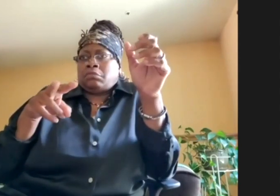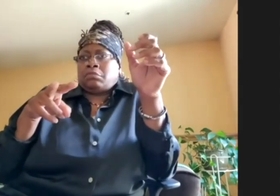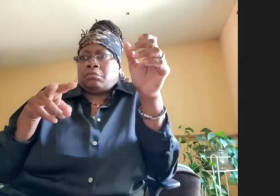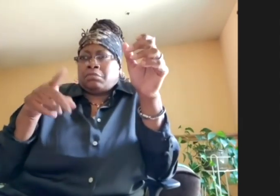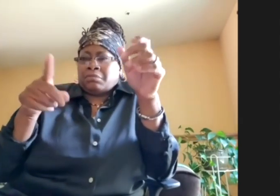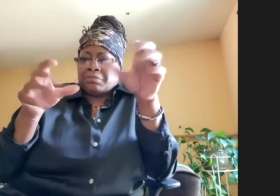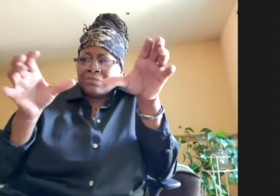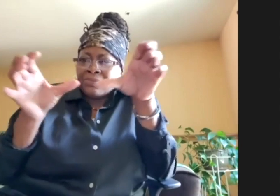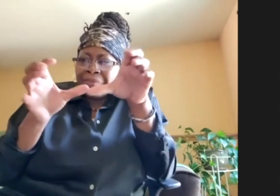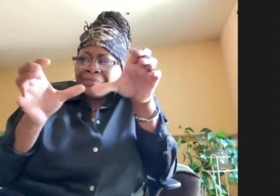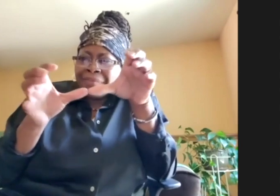um,